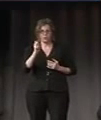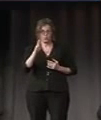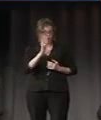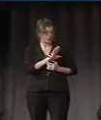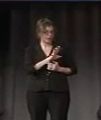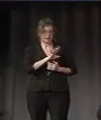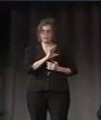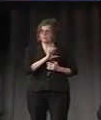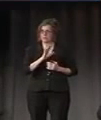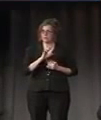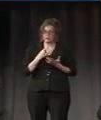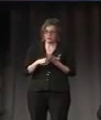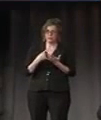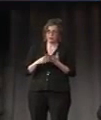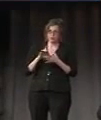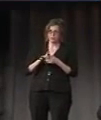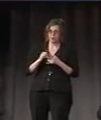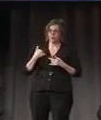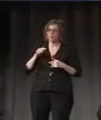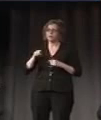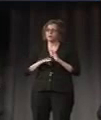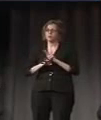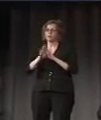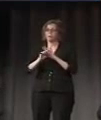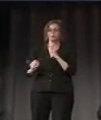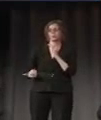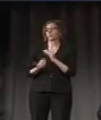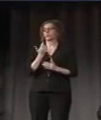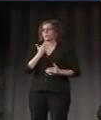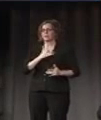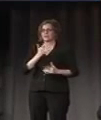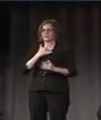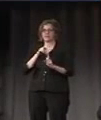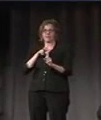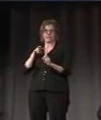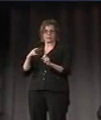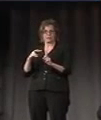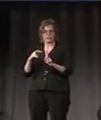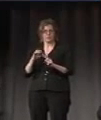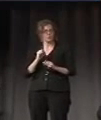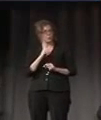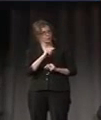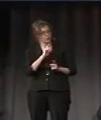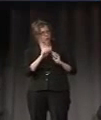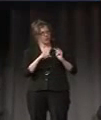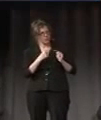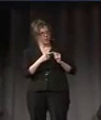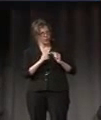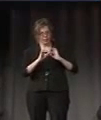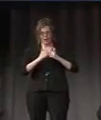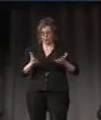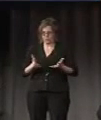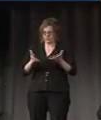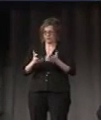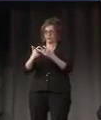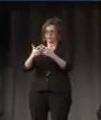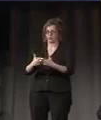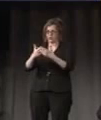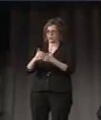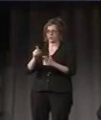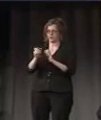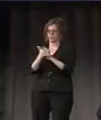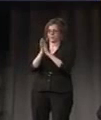we need to develop, right? So that you're talking about, my understanding of it was how to make the machine sensitive to the things that we are